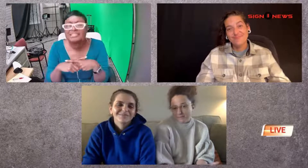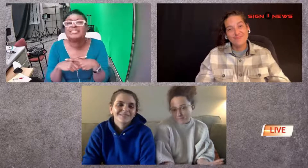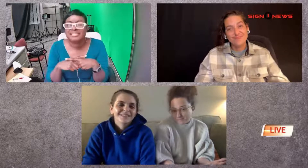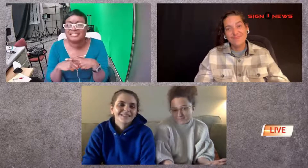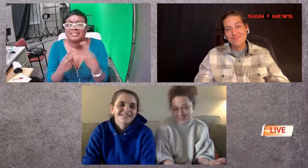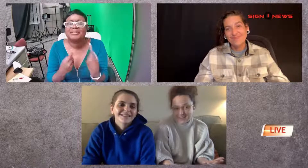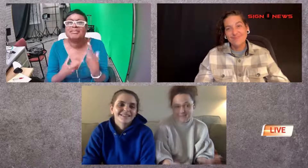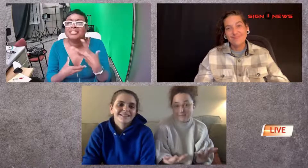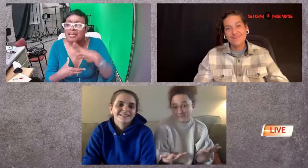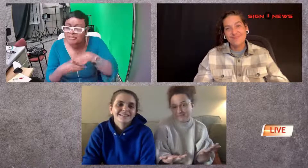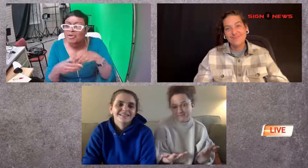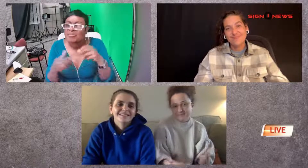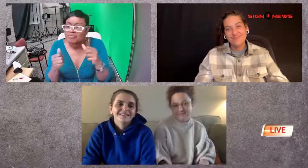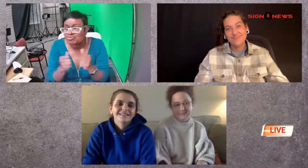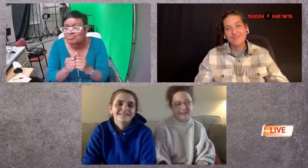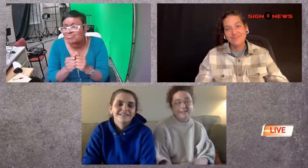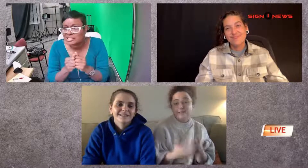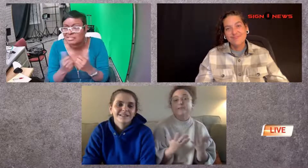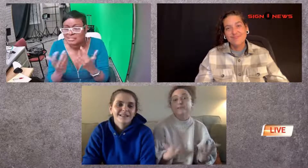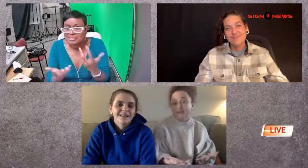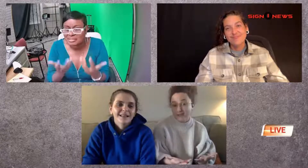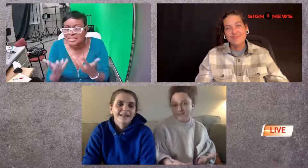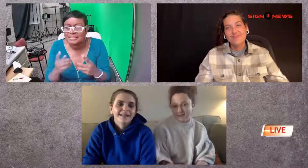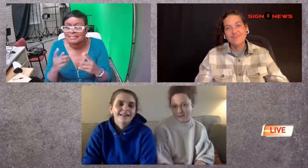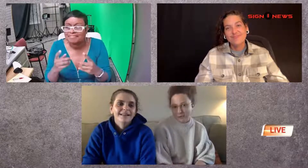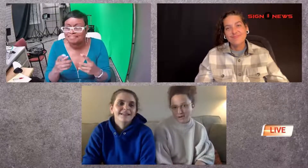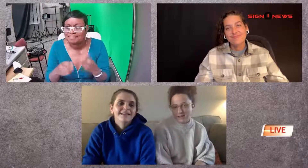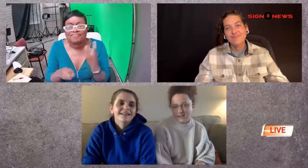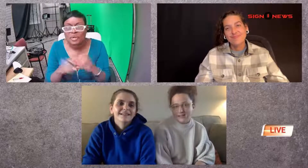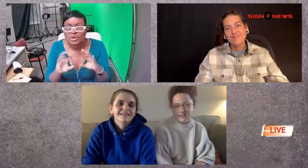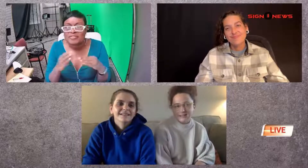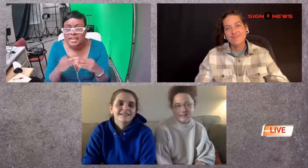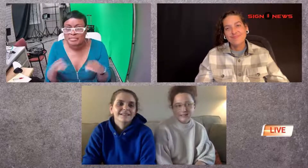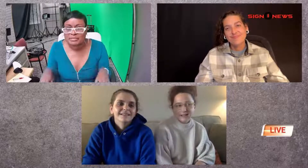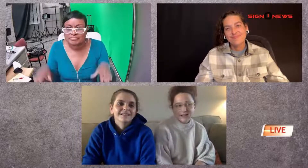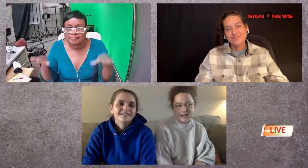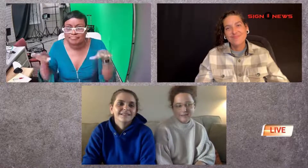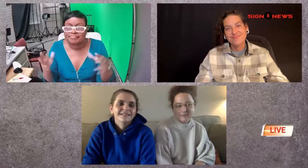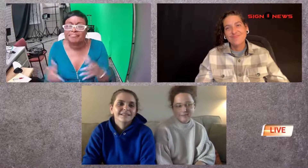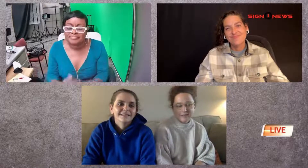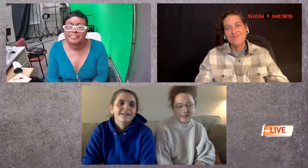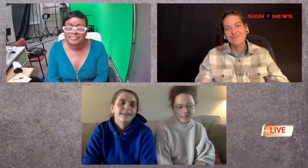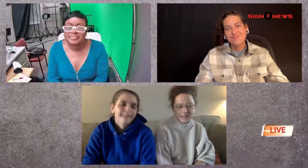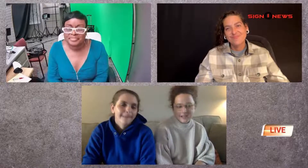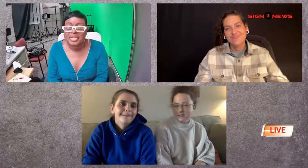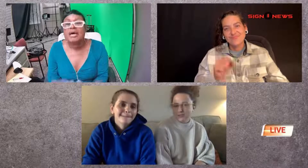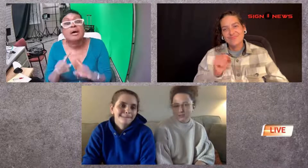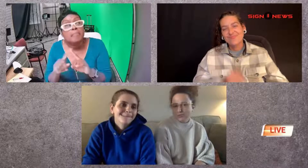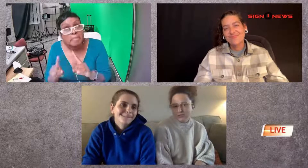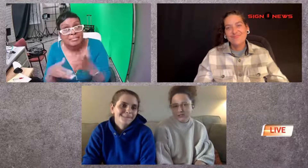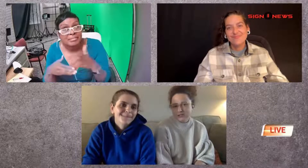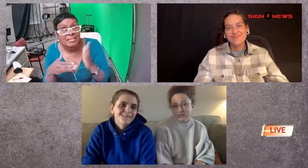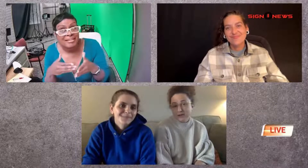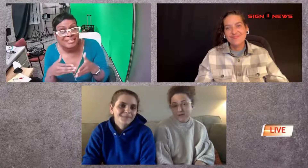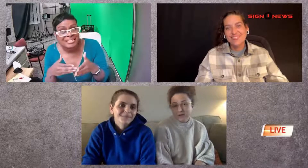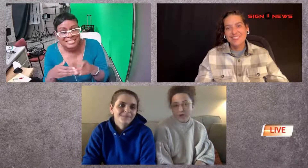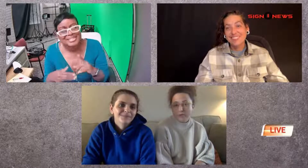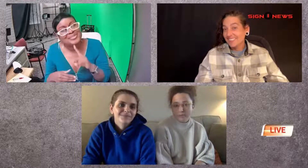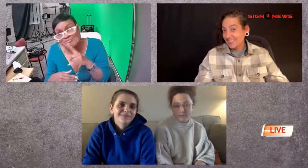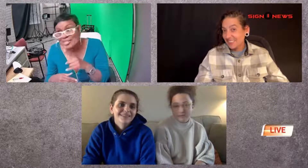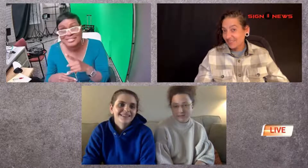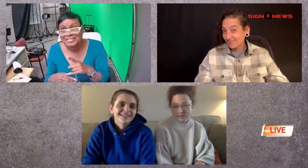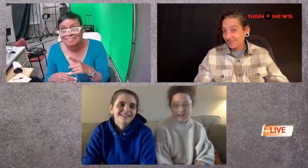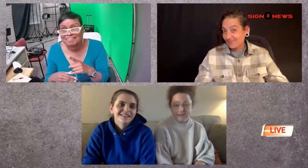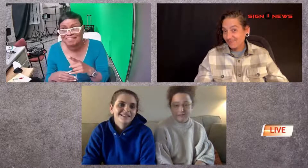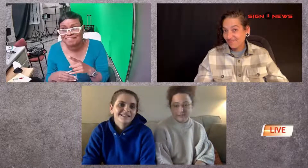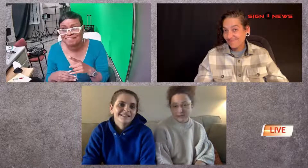a kind of a difficult family upbringing. But in the end, it's really just about hope